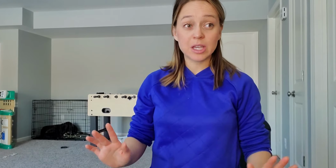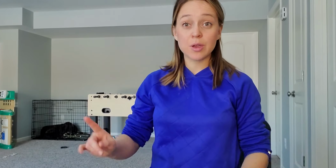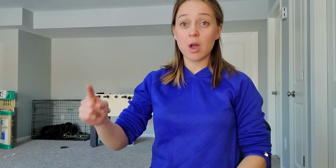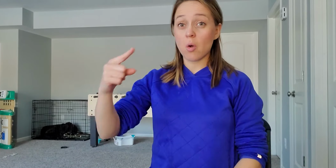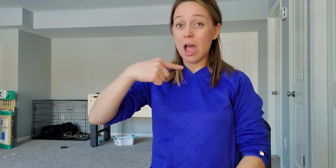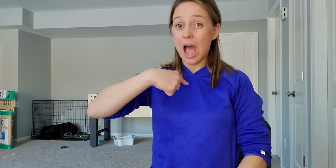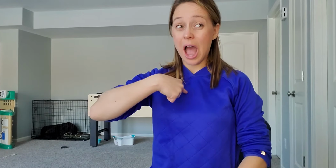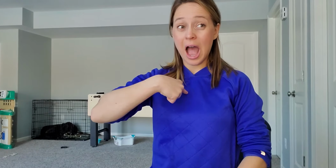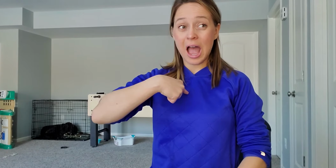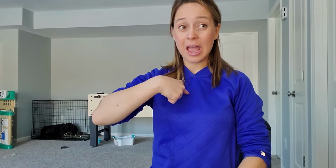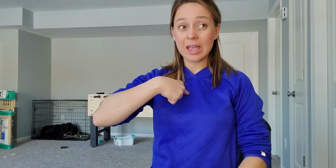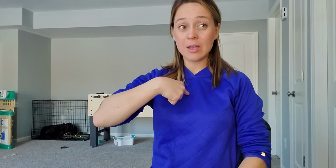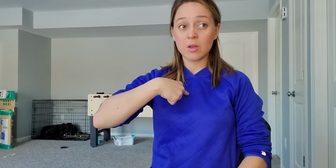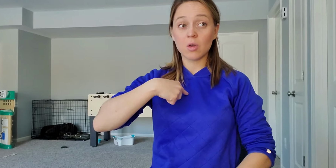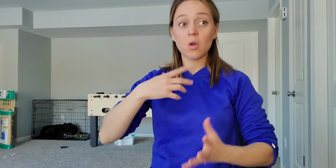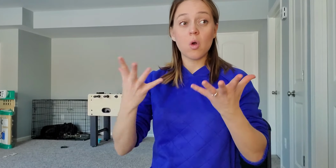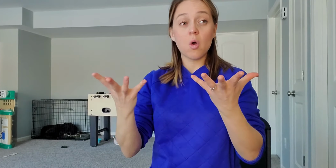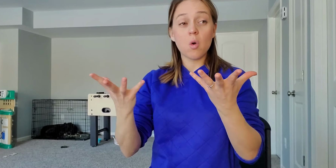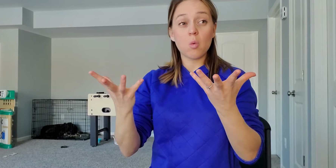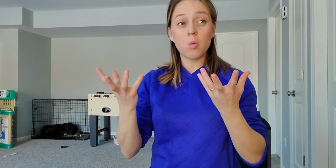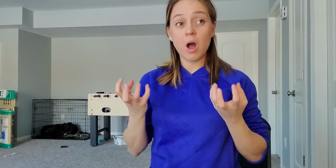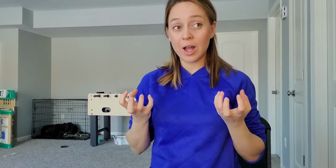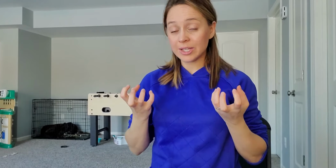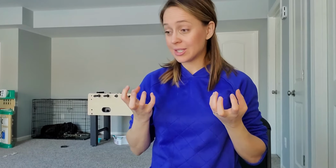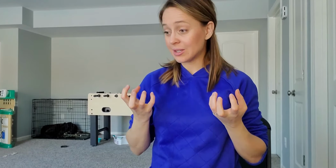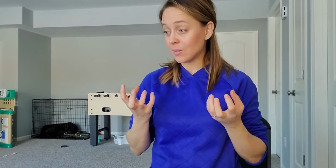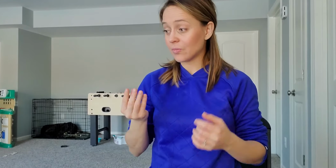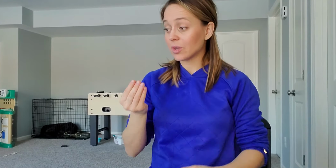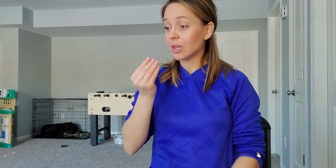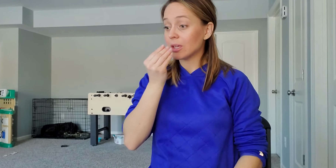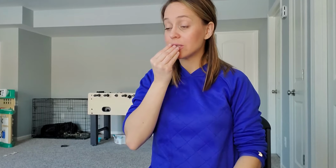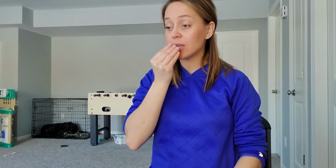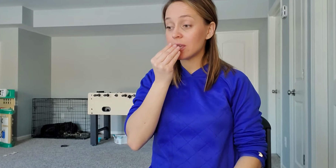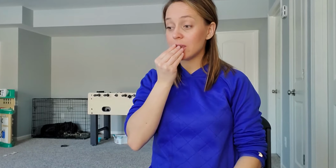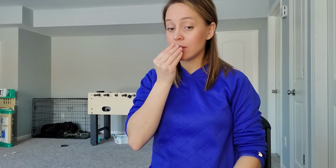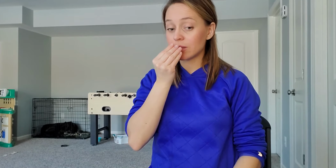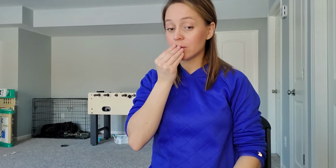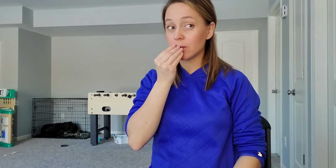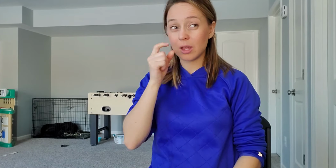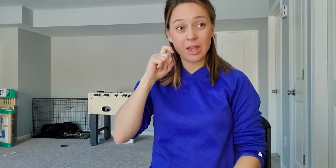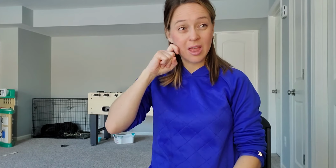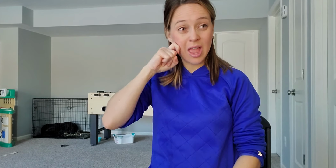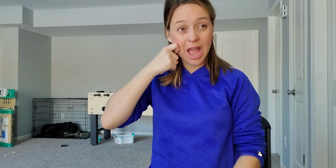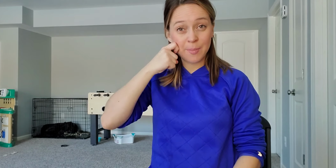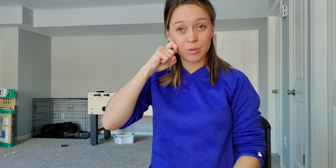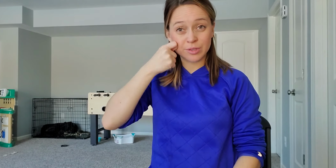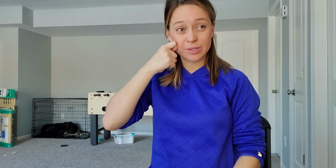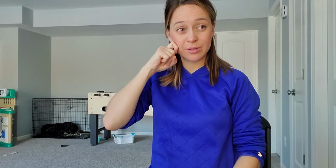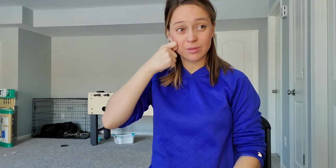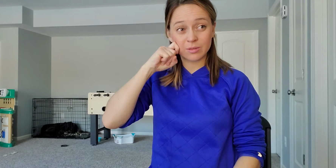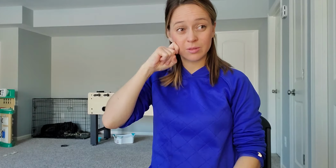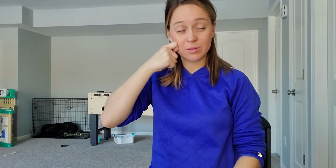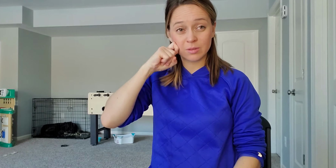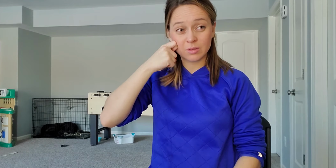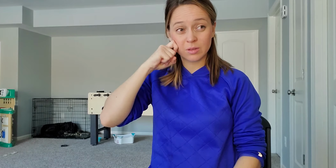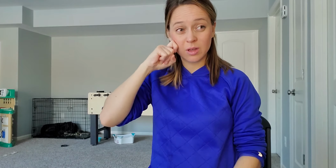go. I want to eat apples.